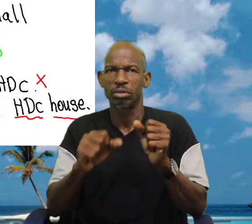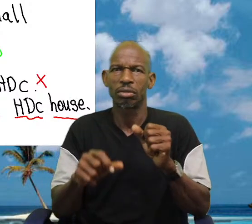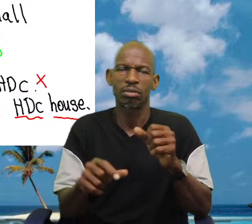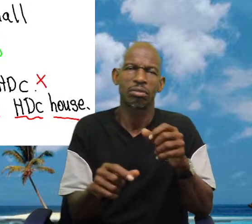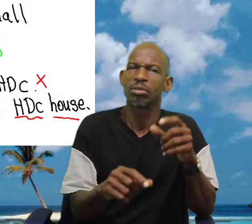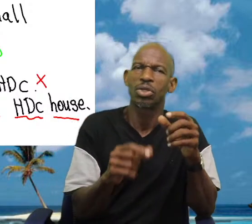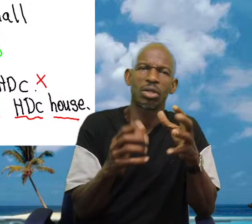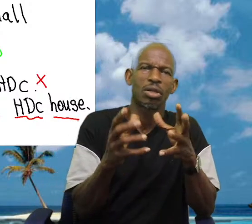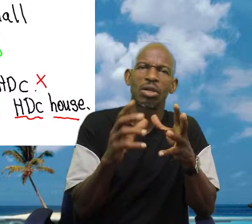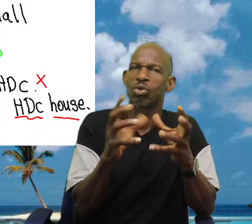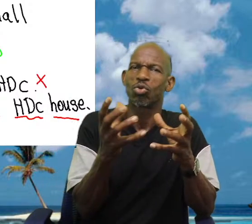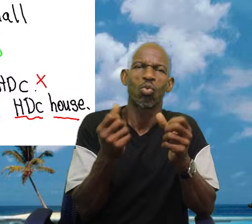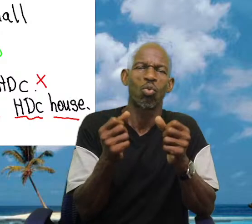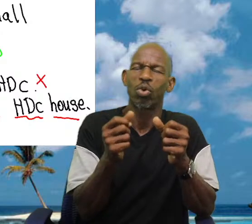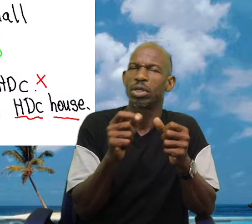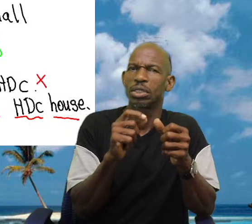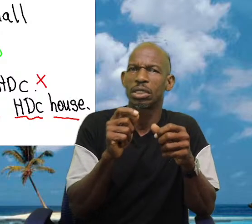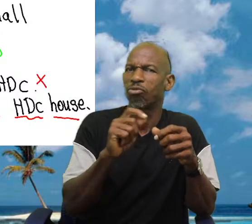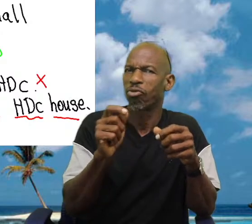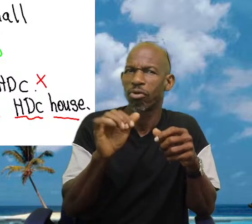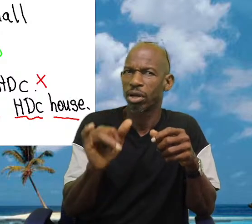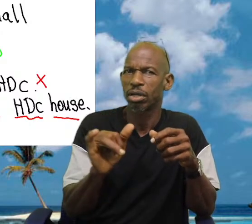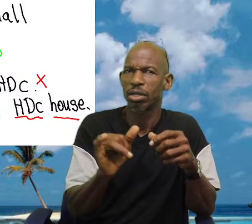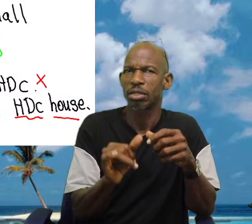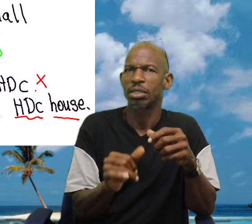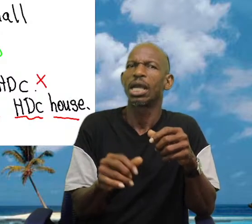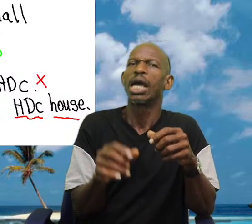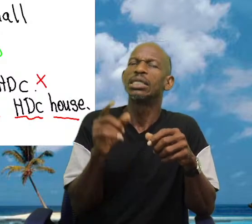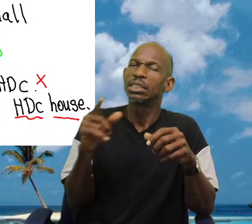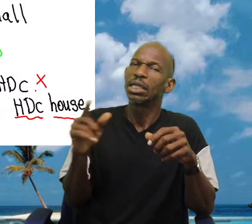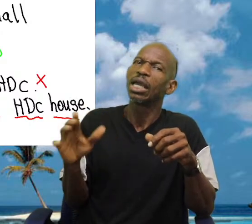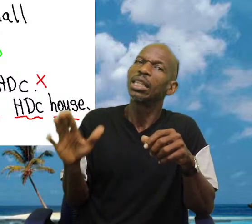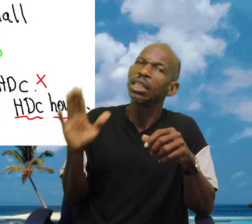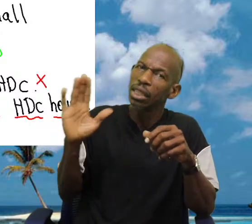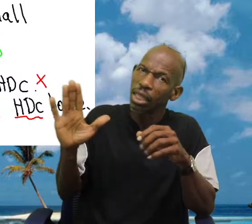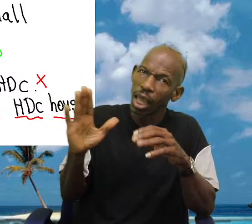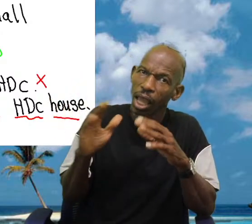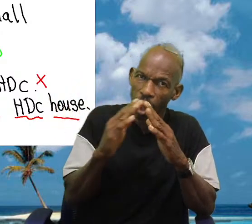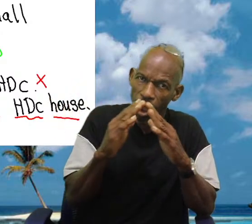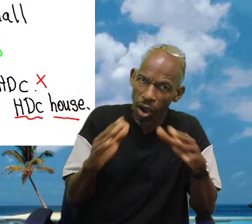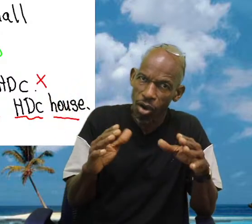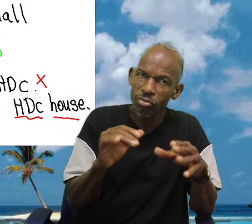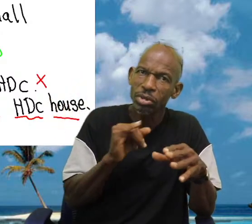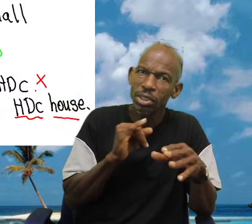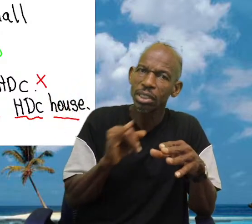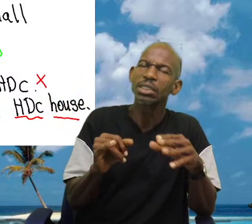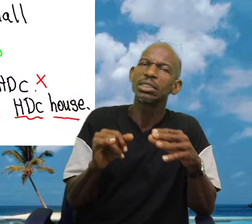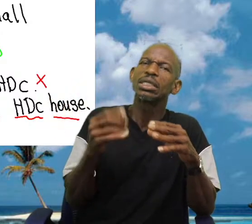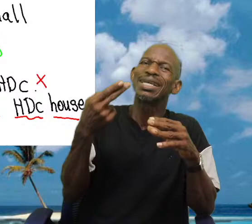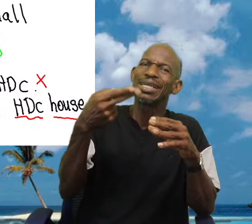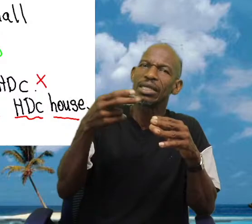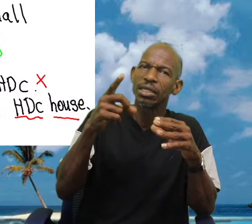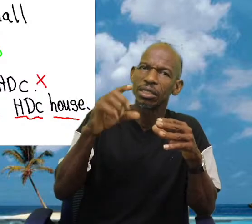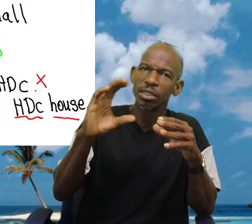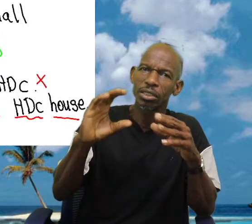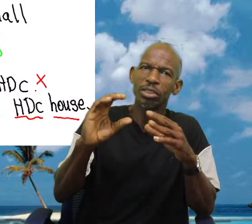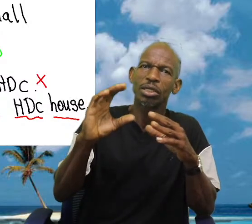say. What you want to say is that this house is really a